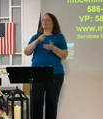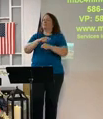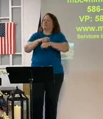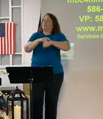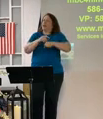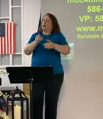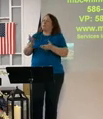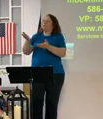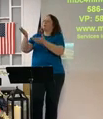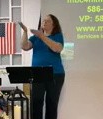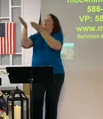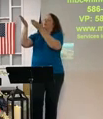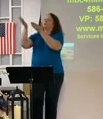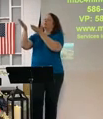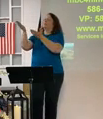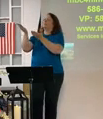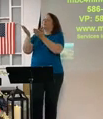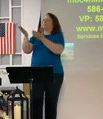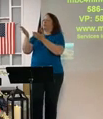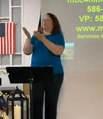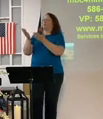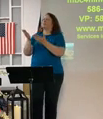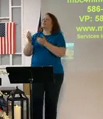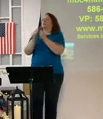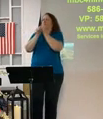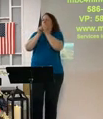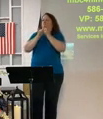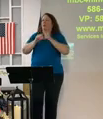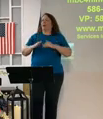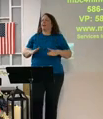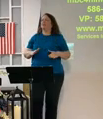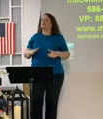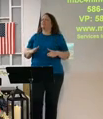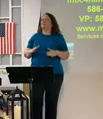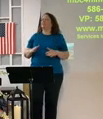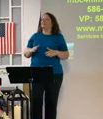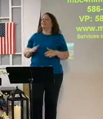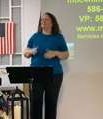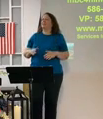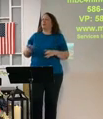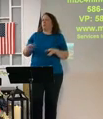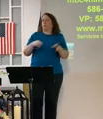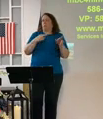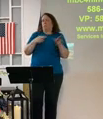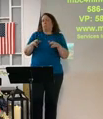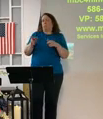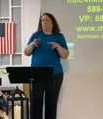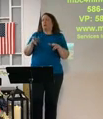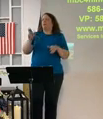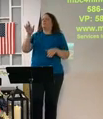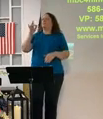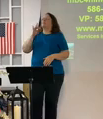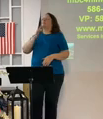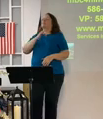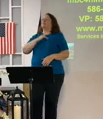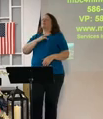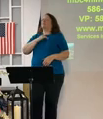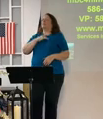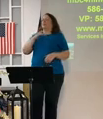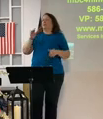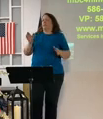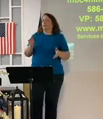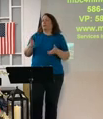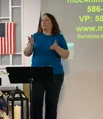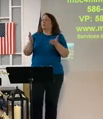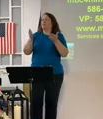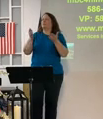Lord, and just lift this service and just ask that we all be blessed and we just be ready to hear your words, Lord, and just be encouraged